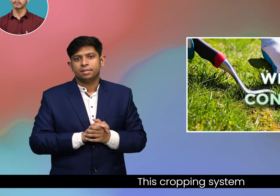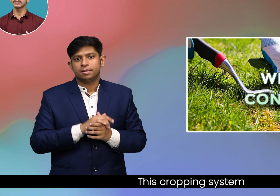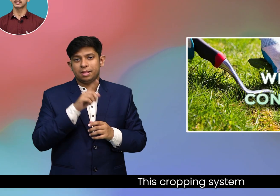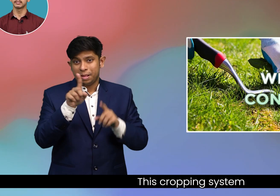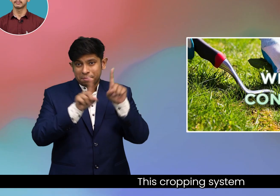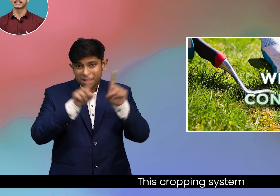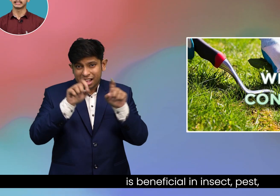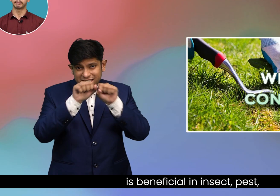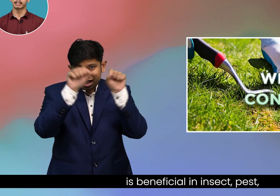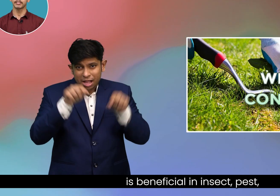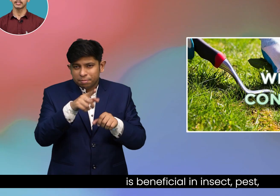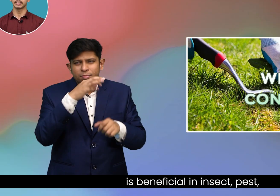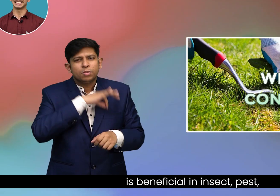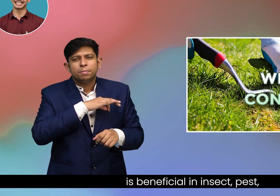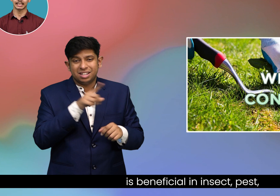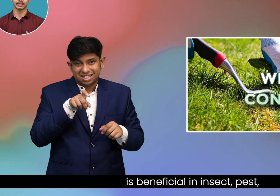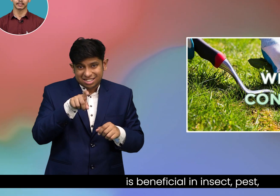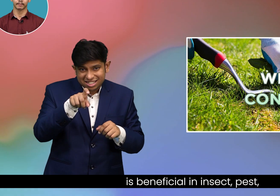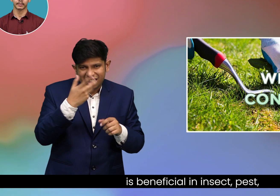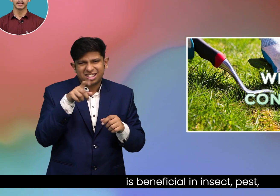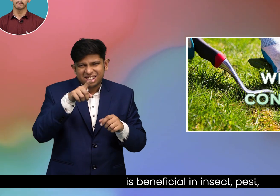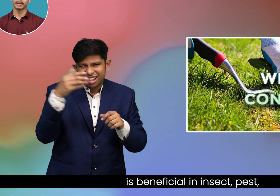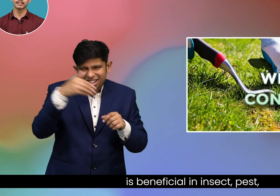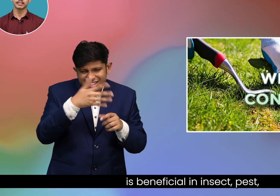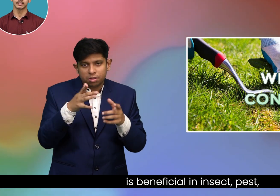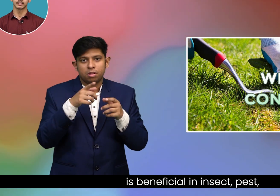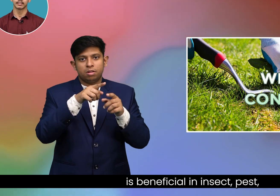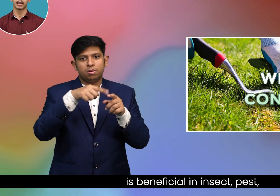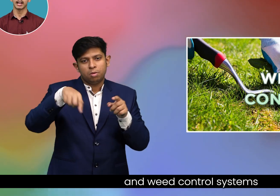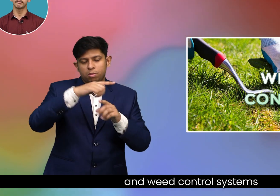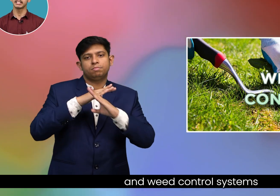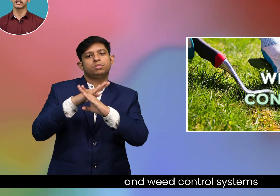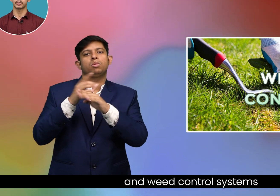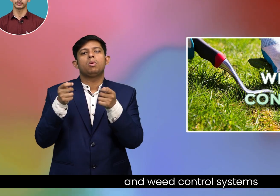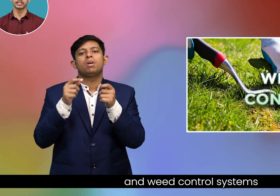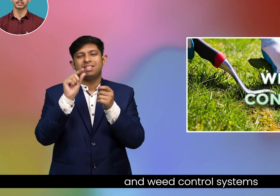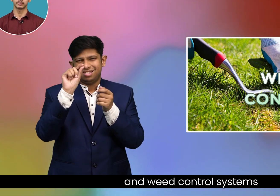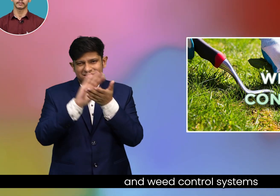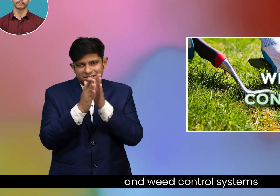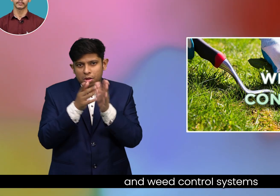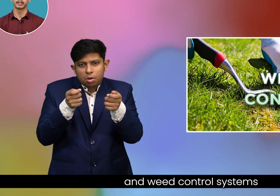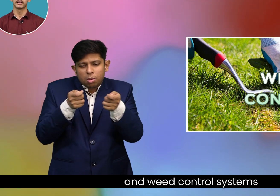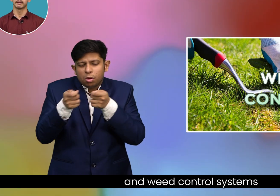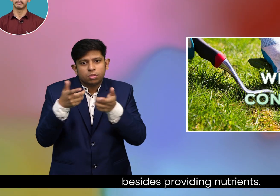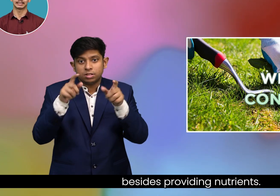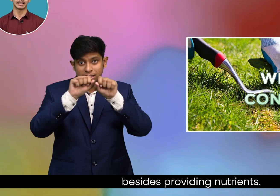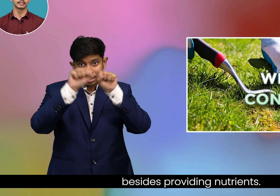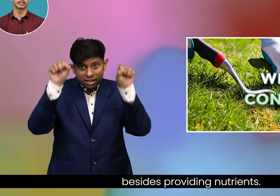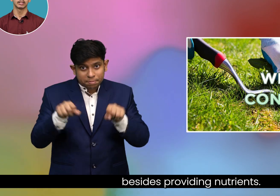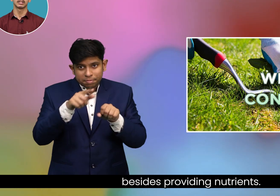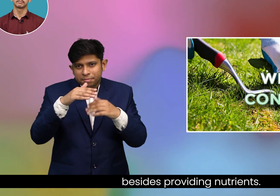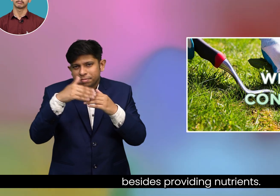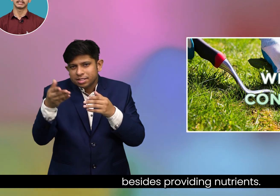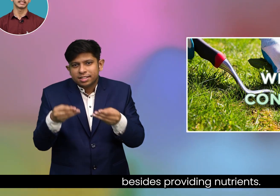The cropping system is beneficial in insect, pest and weed control systems,